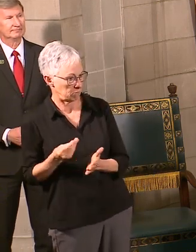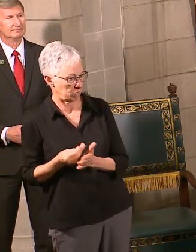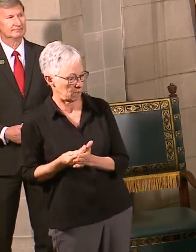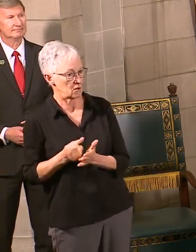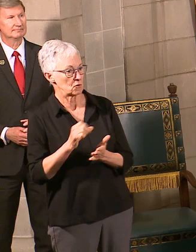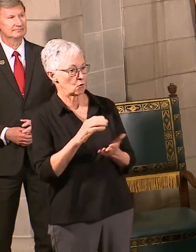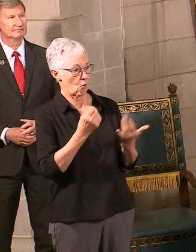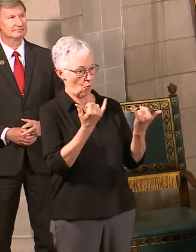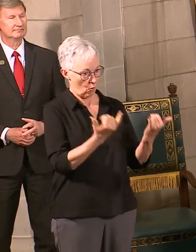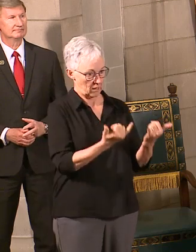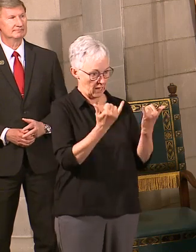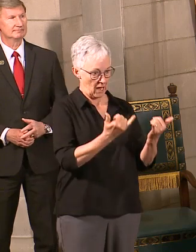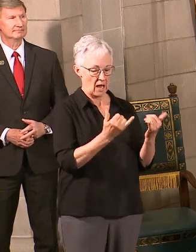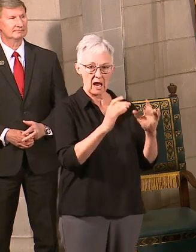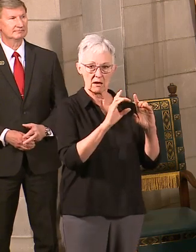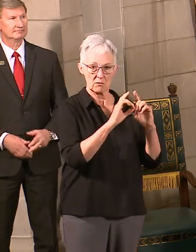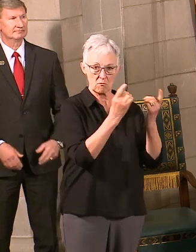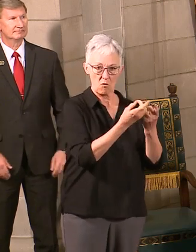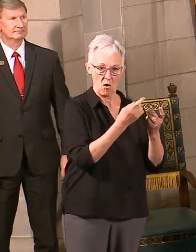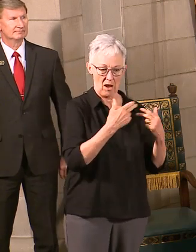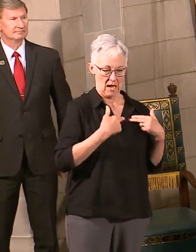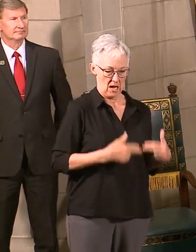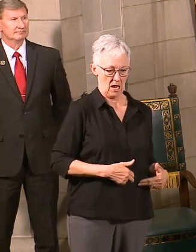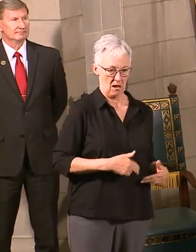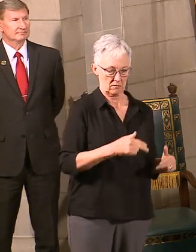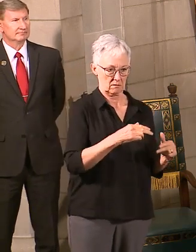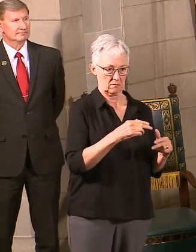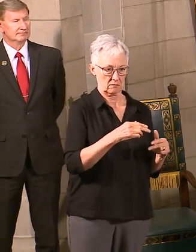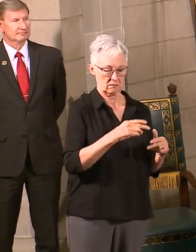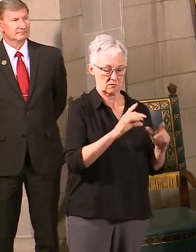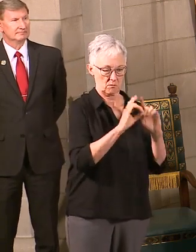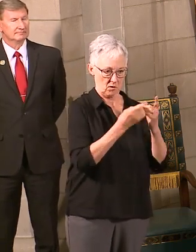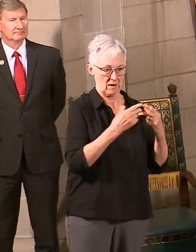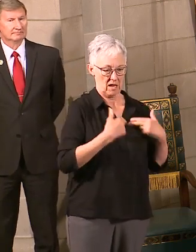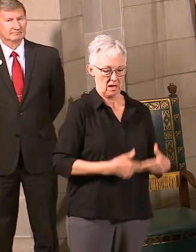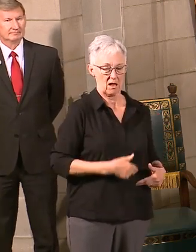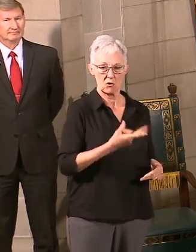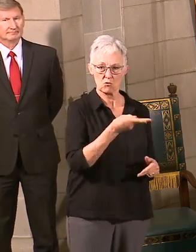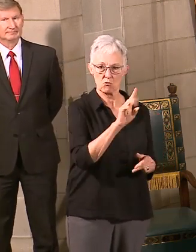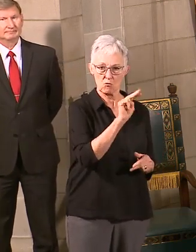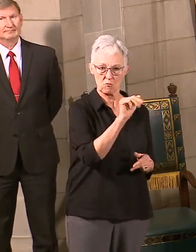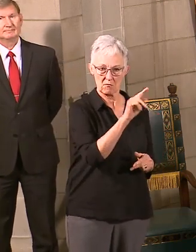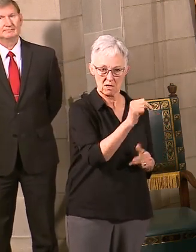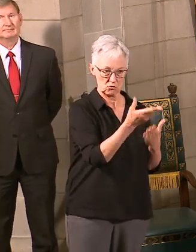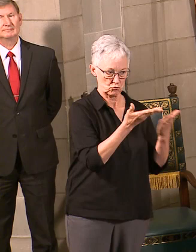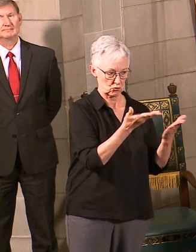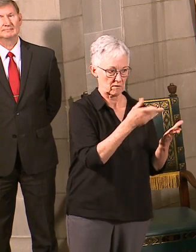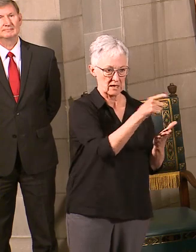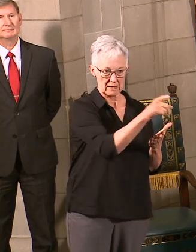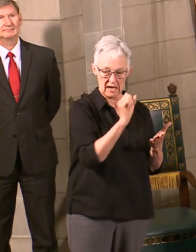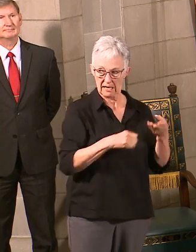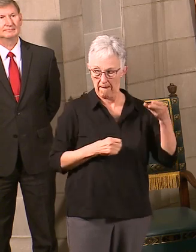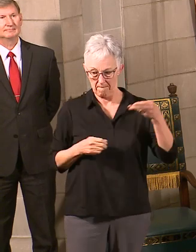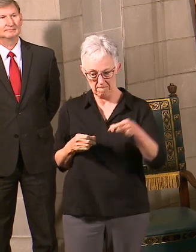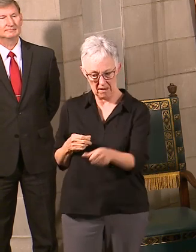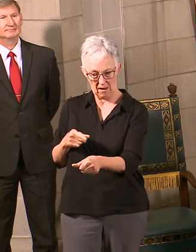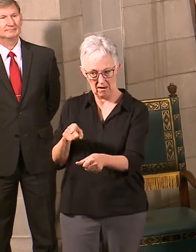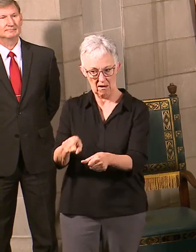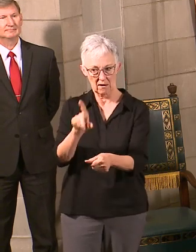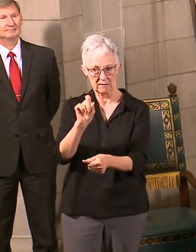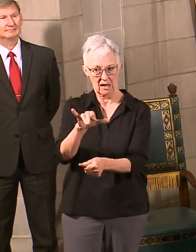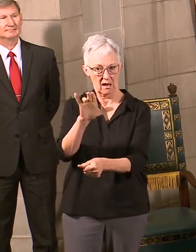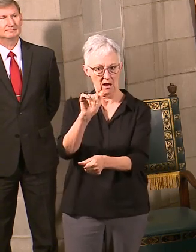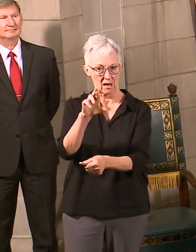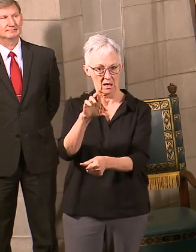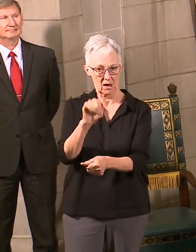by allowing the Department of Health and Human Services to reimburse that daycare to help those daycares stay in business and, importantly, to hold